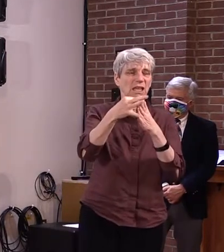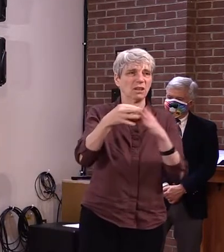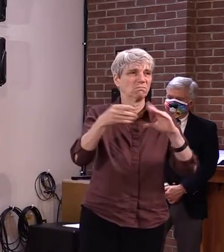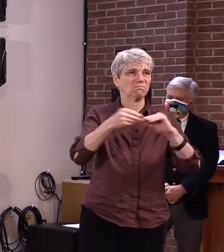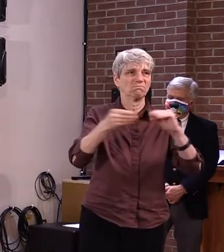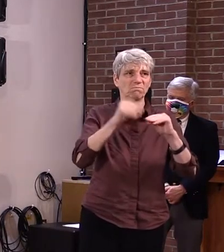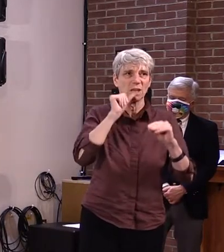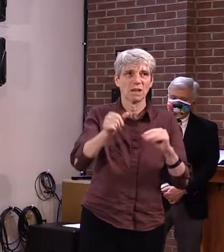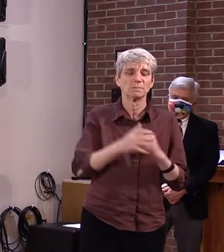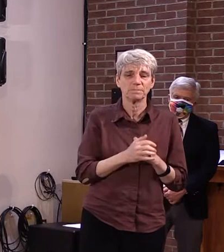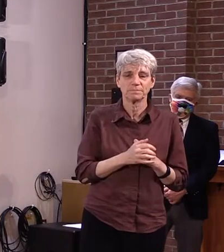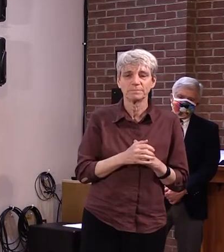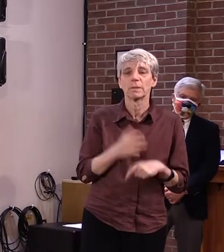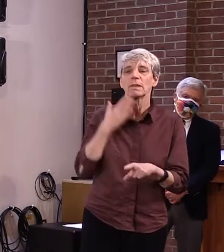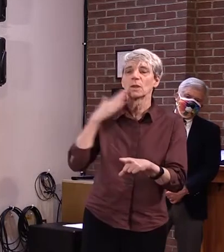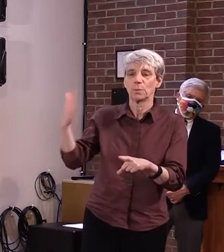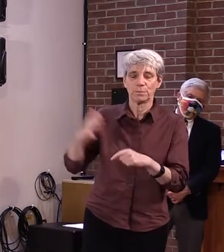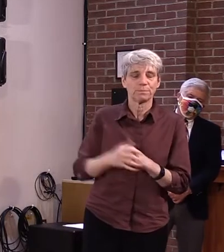Thank you, Governor.